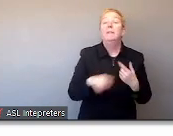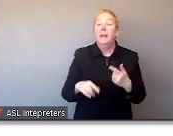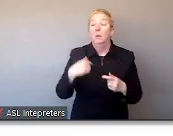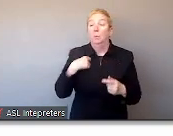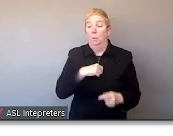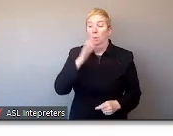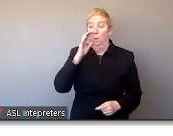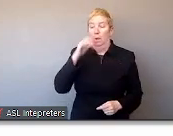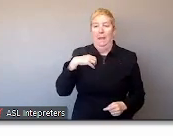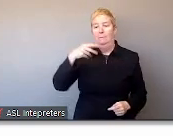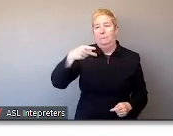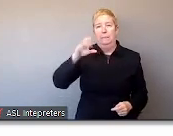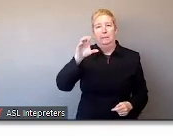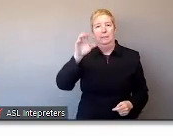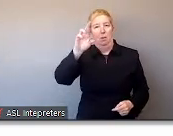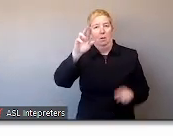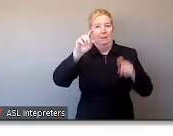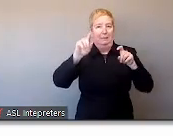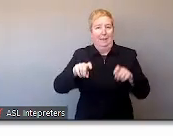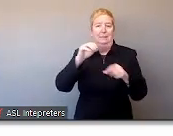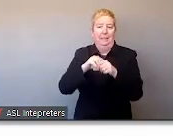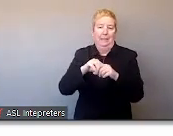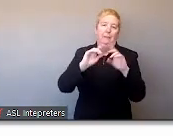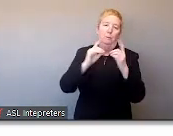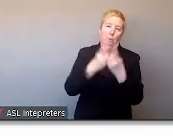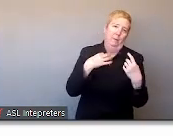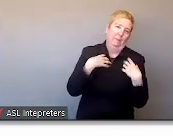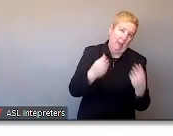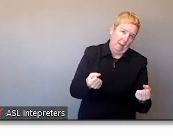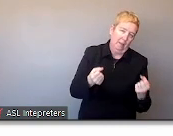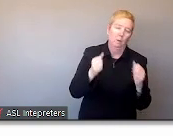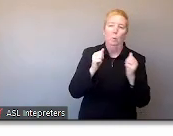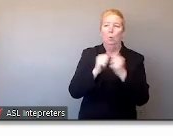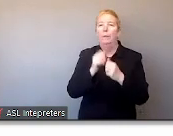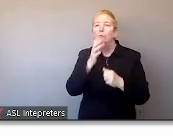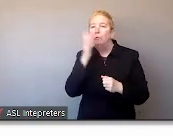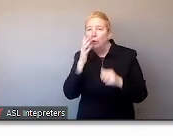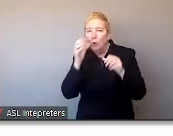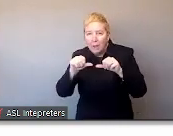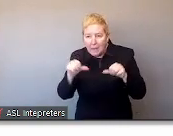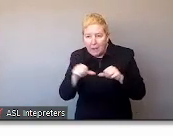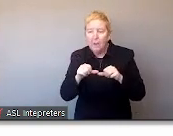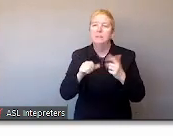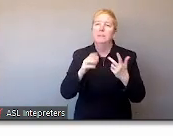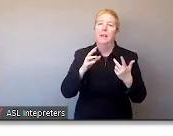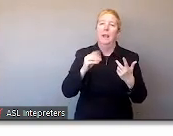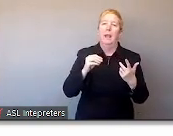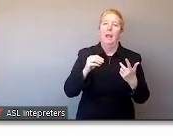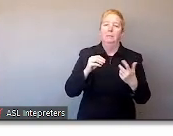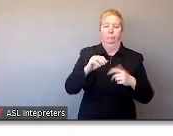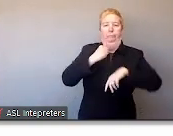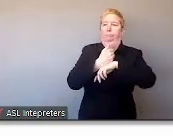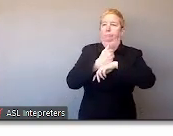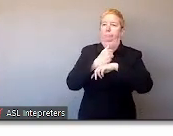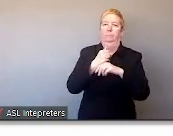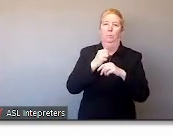tests with the Department of Health and local providers in rural areas and standing up testing sites as